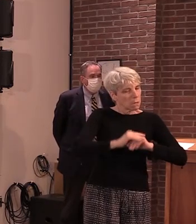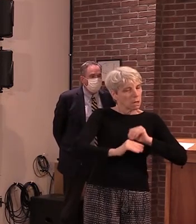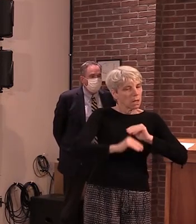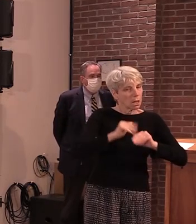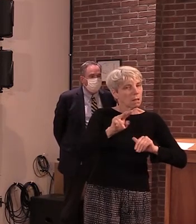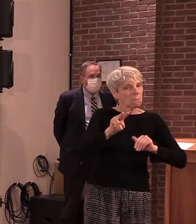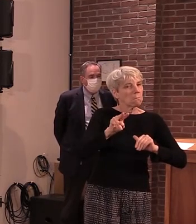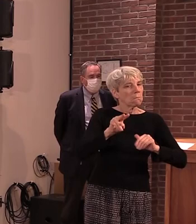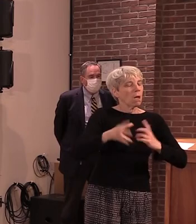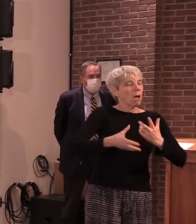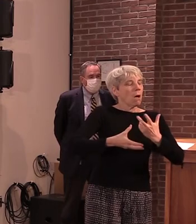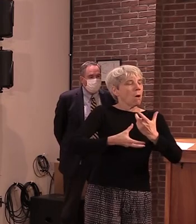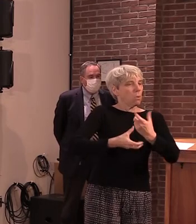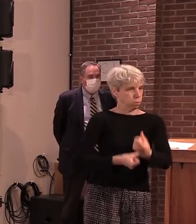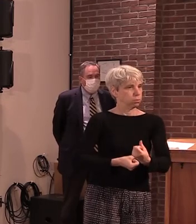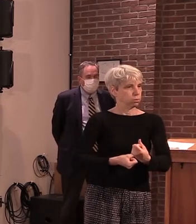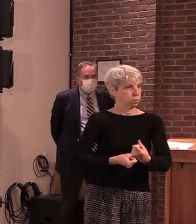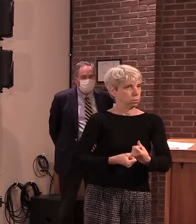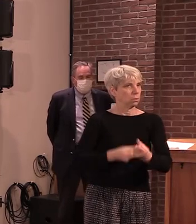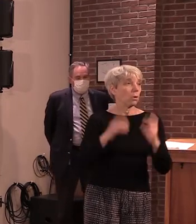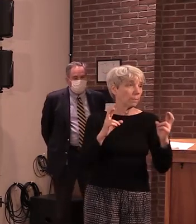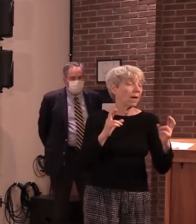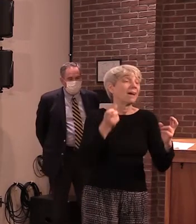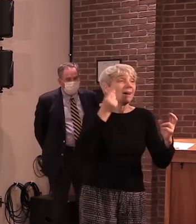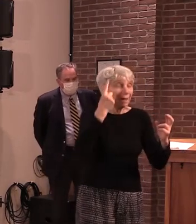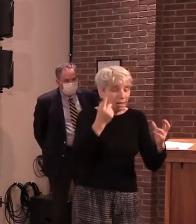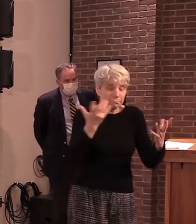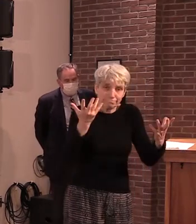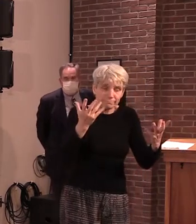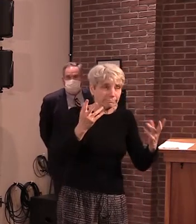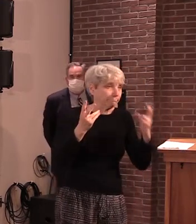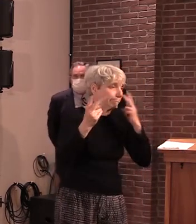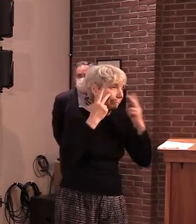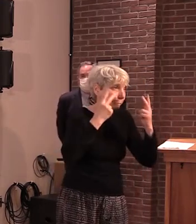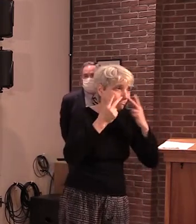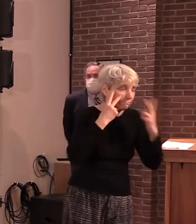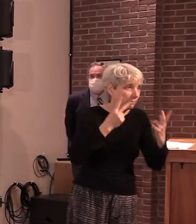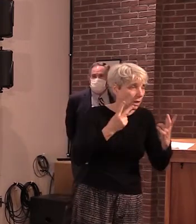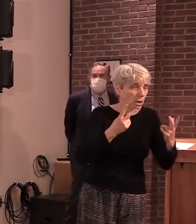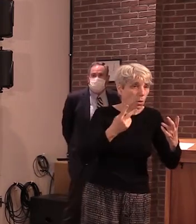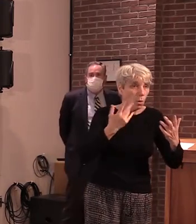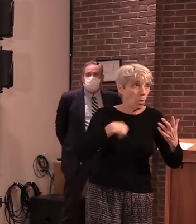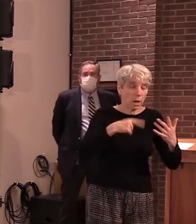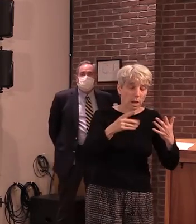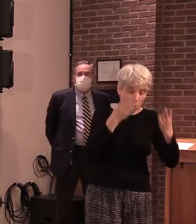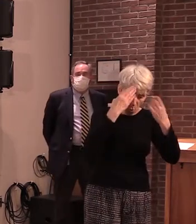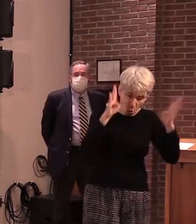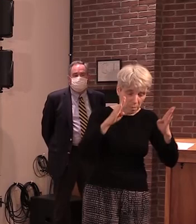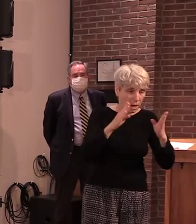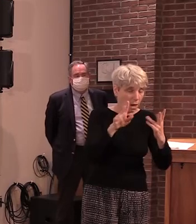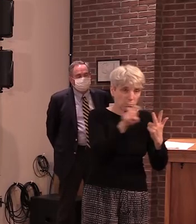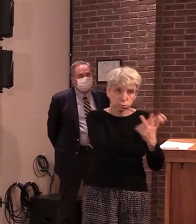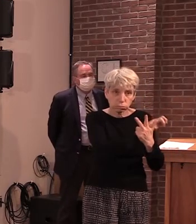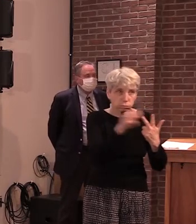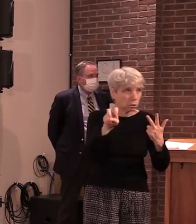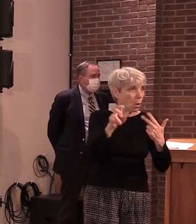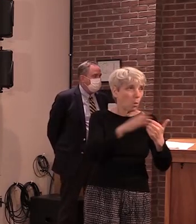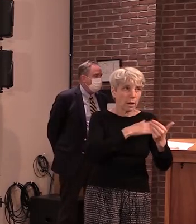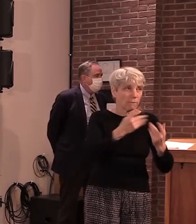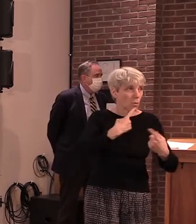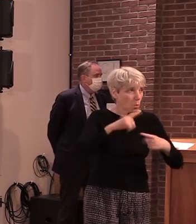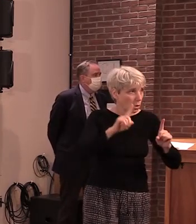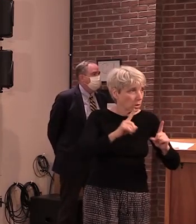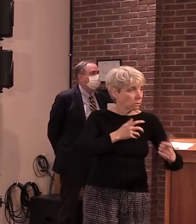We'll take a look and take any approach we have to make sure that we have the instruction necessary for our kids in